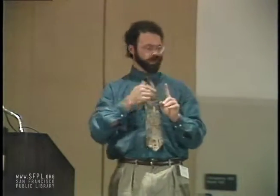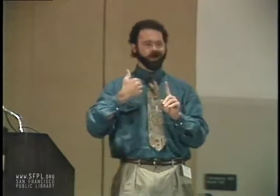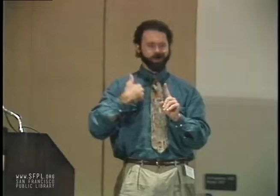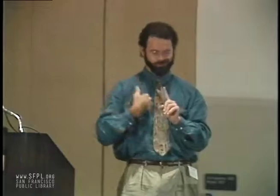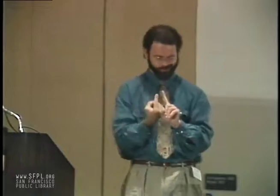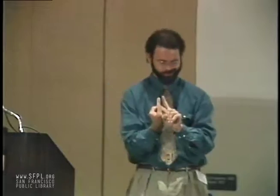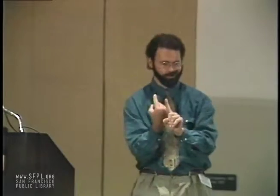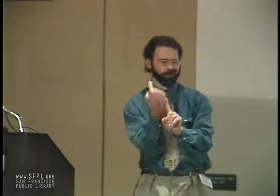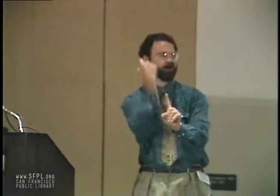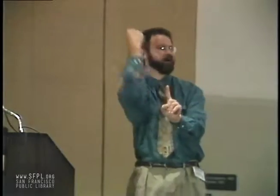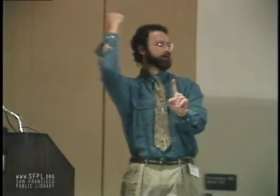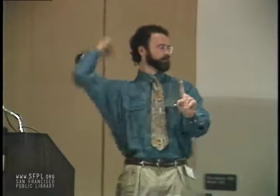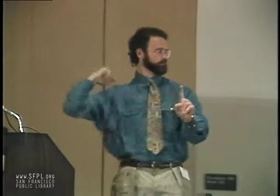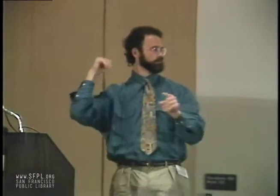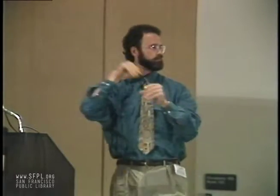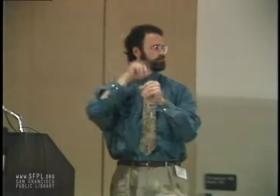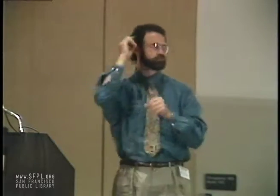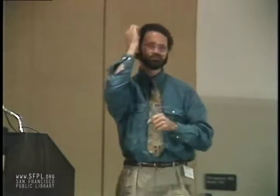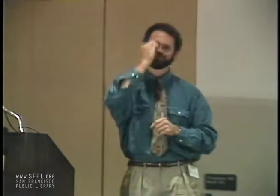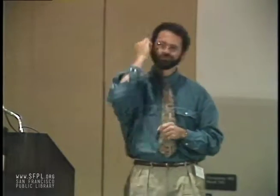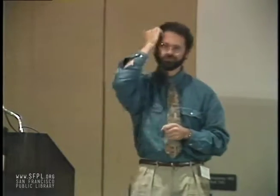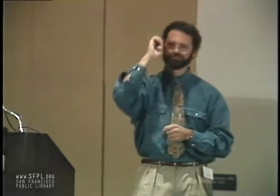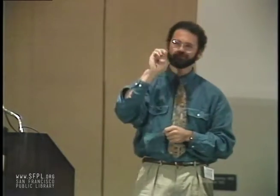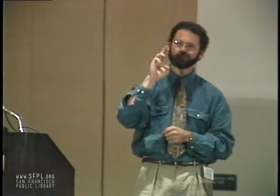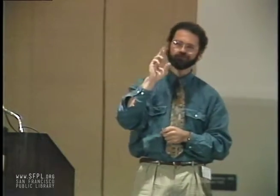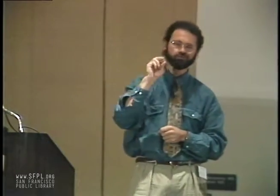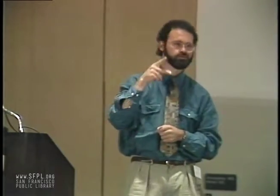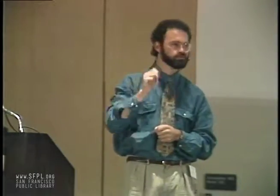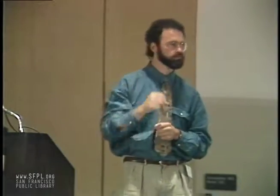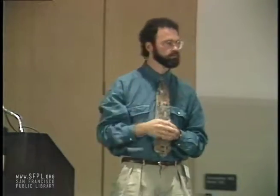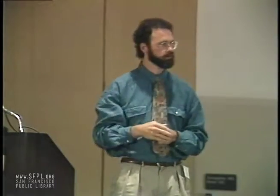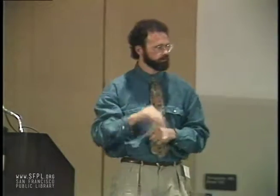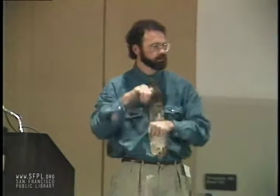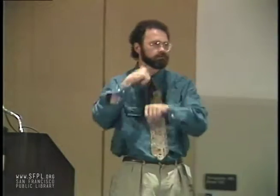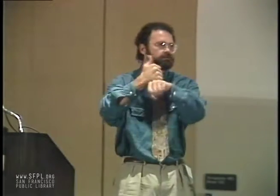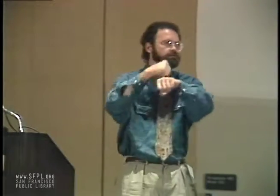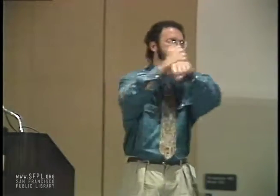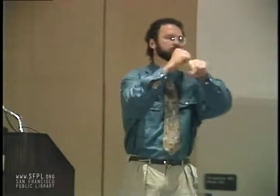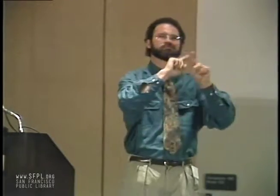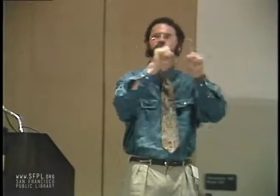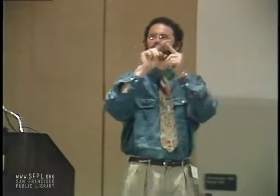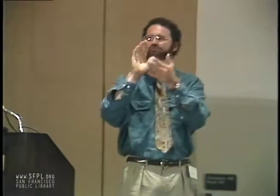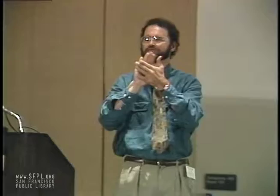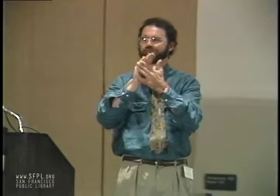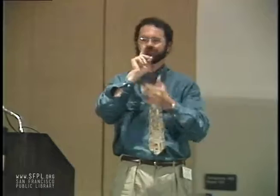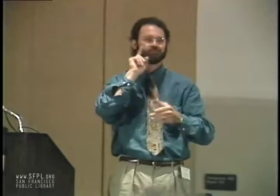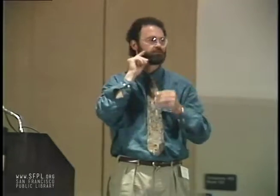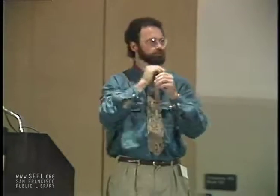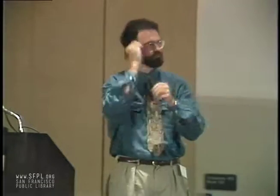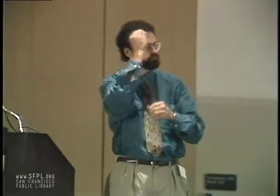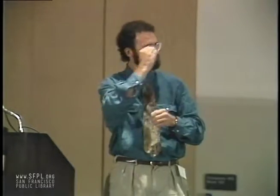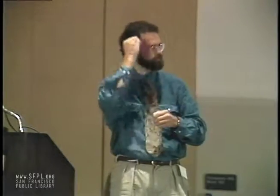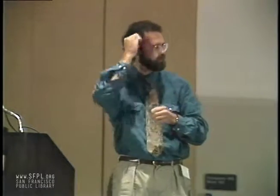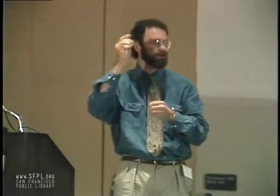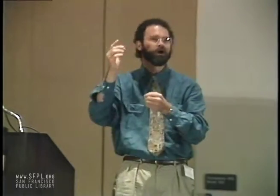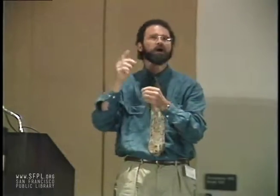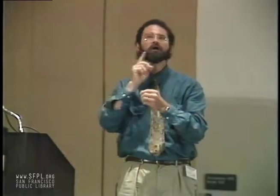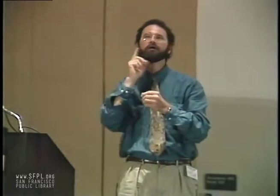But that isn't where everything actually started, because that establishment of the deaf school had roots even in